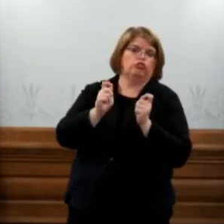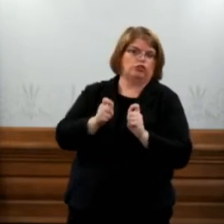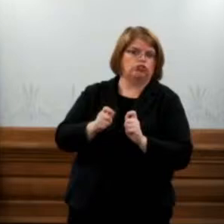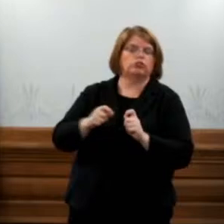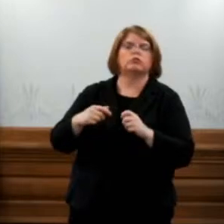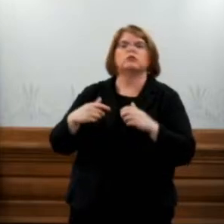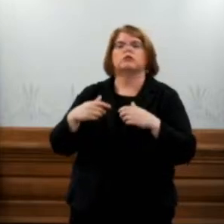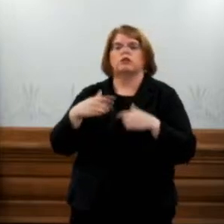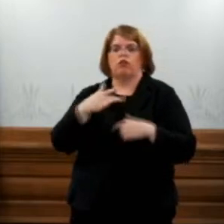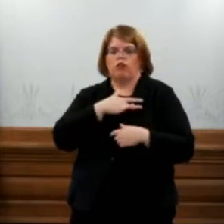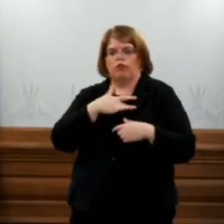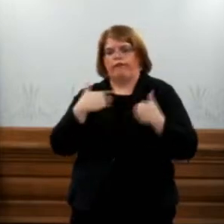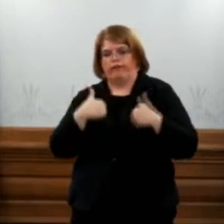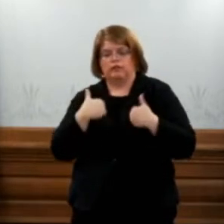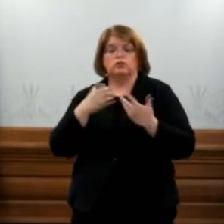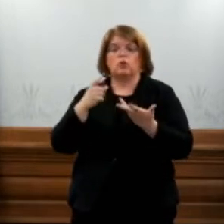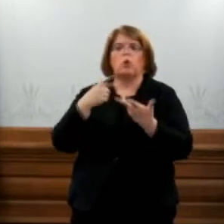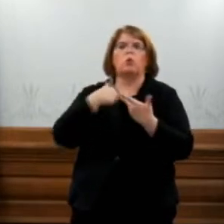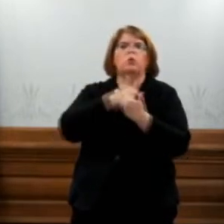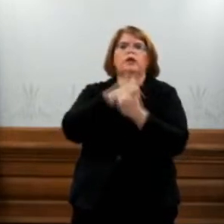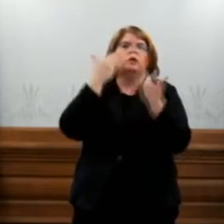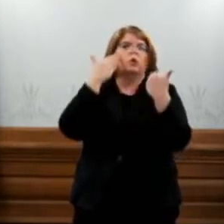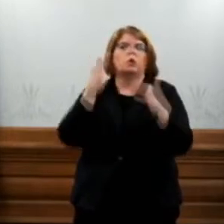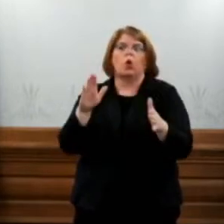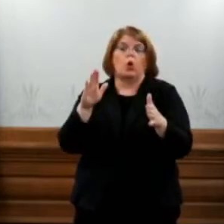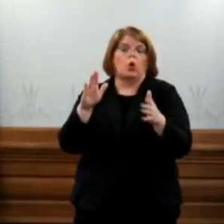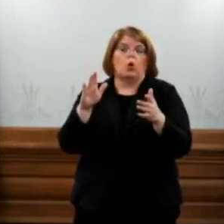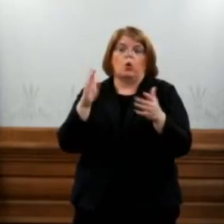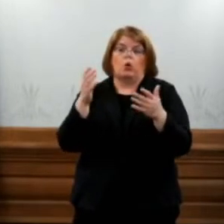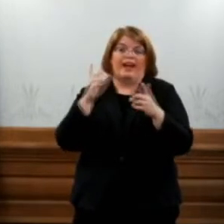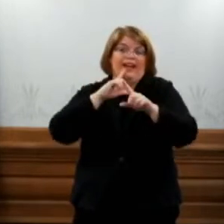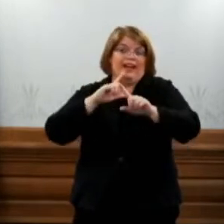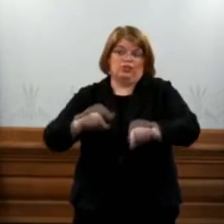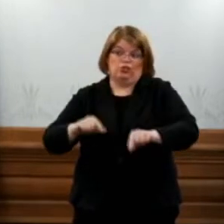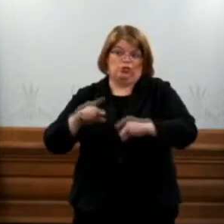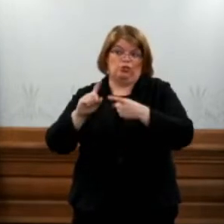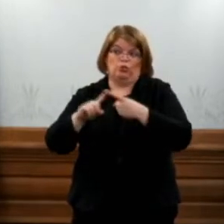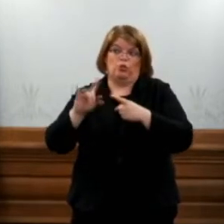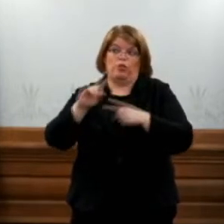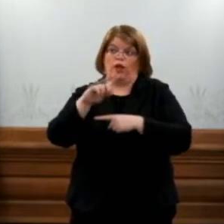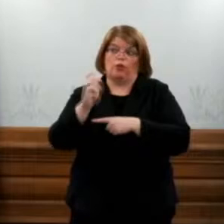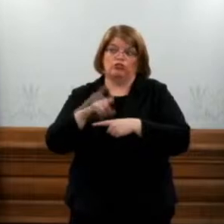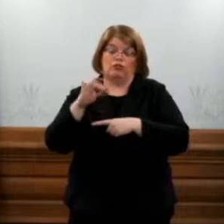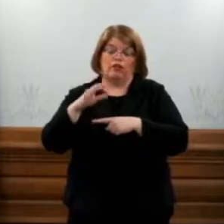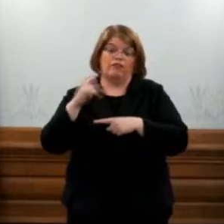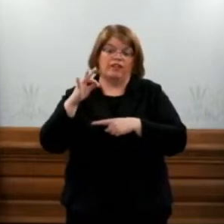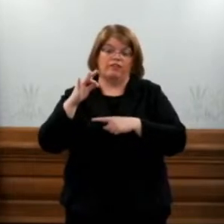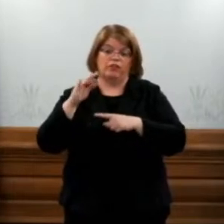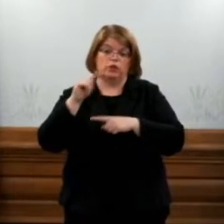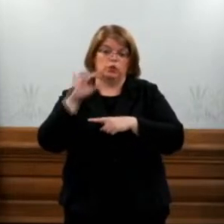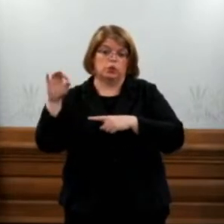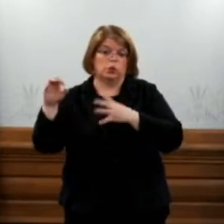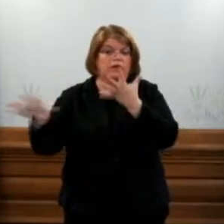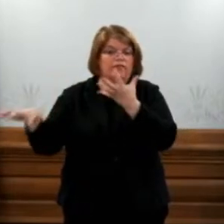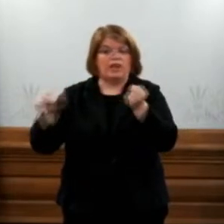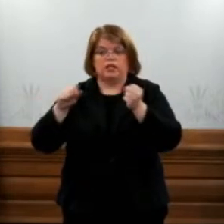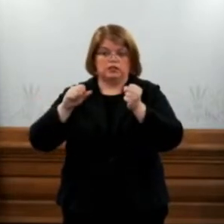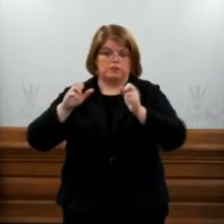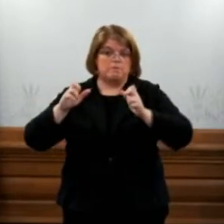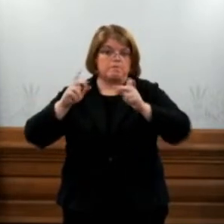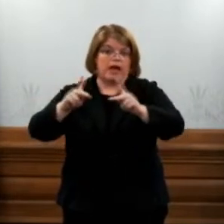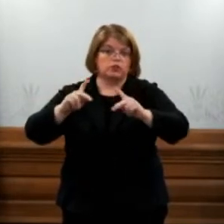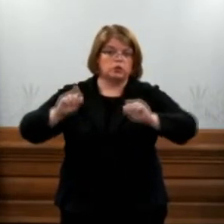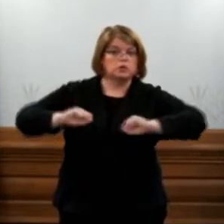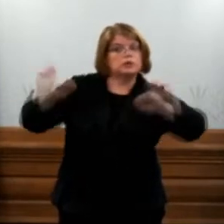the answer to that question. And that is kind of what we will be looking at moving forward as far as